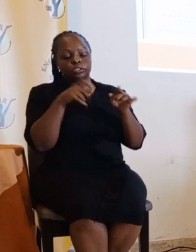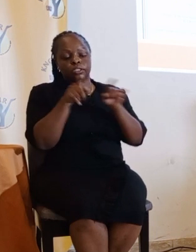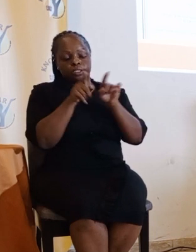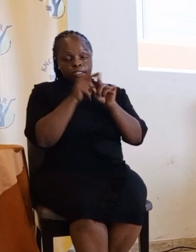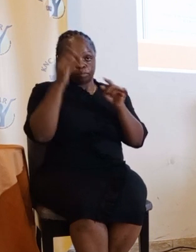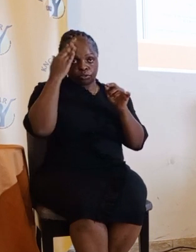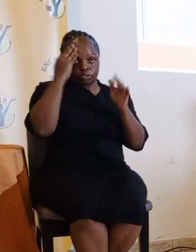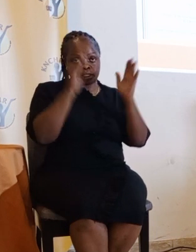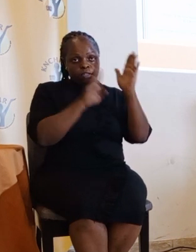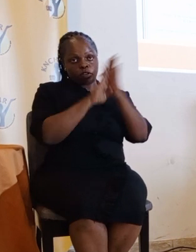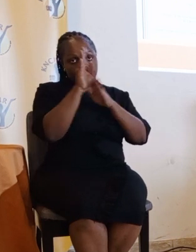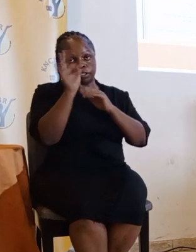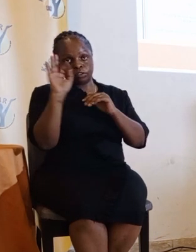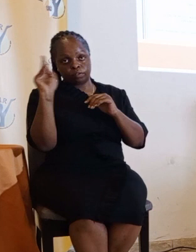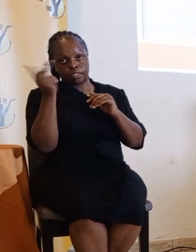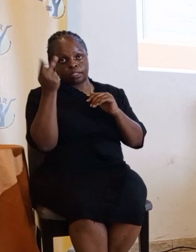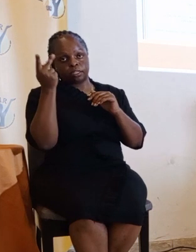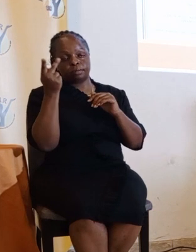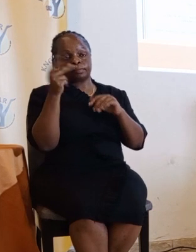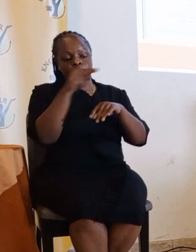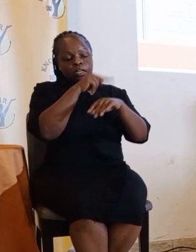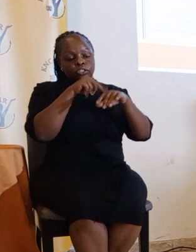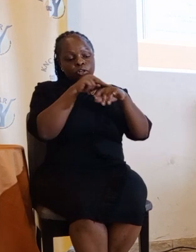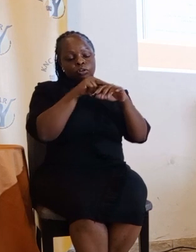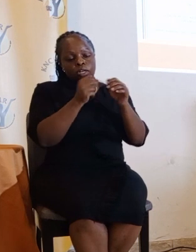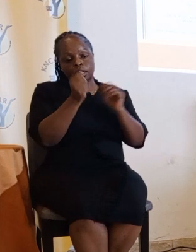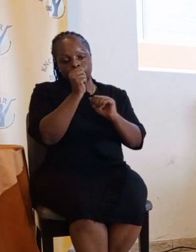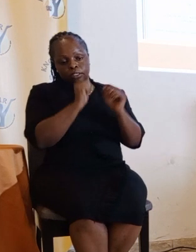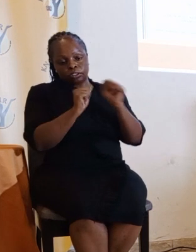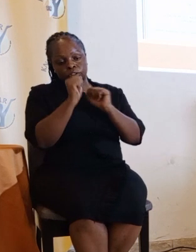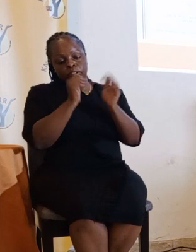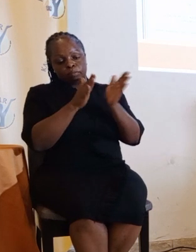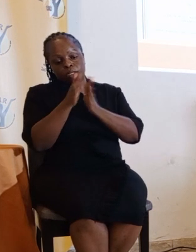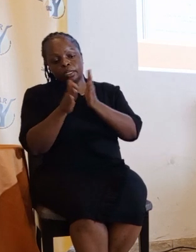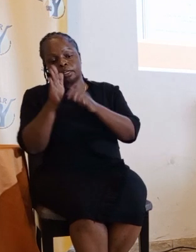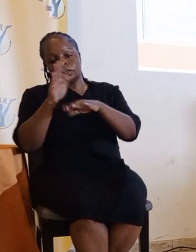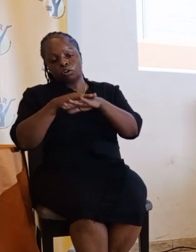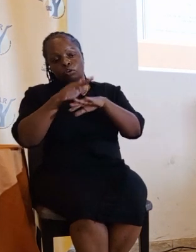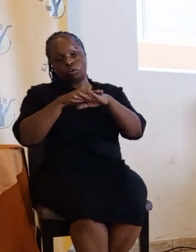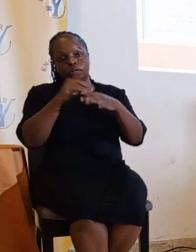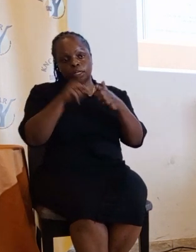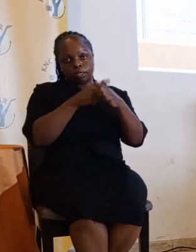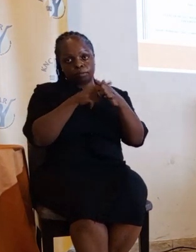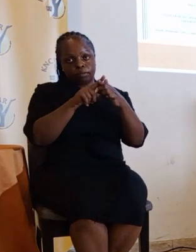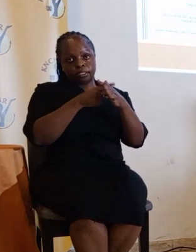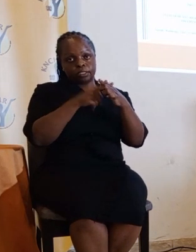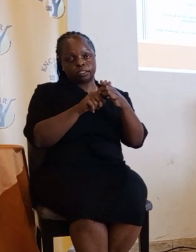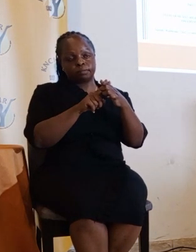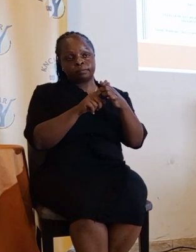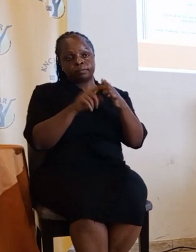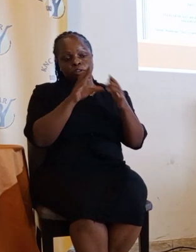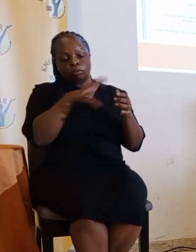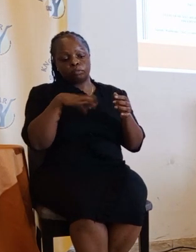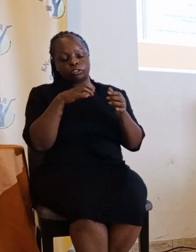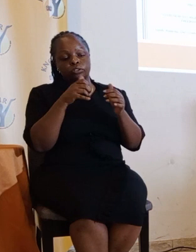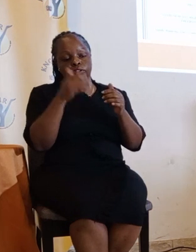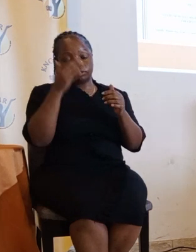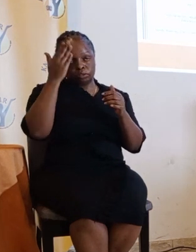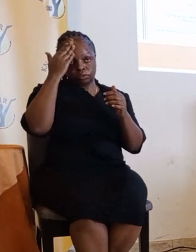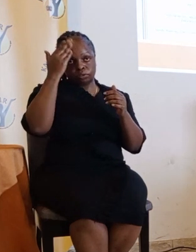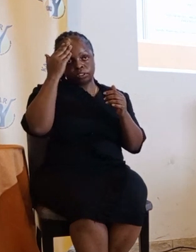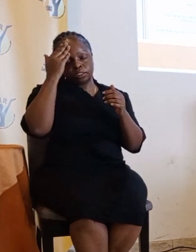the development of the Kenya National Action Plan on Albinism. The Commission further takes